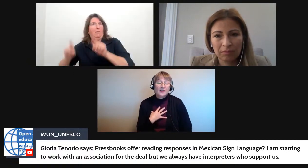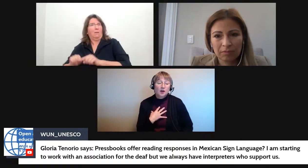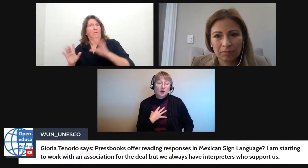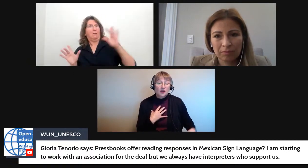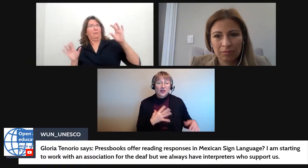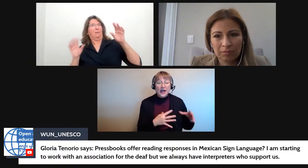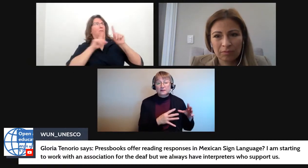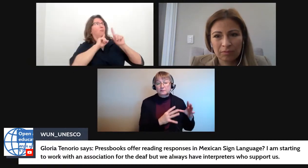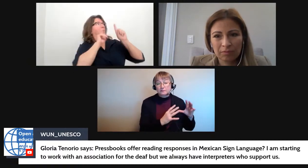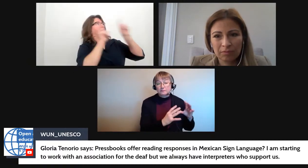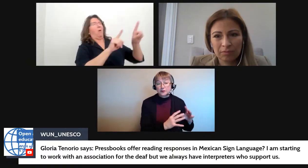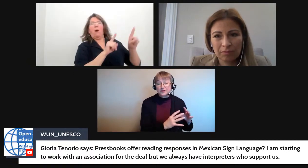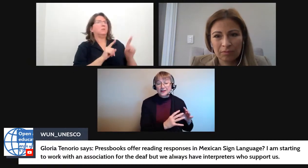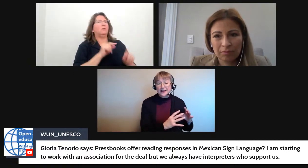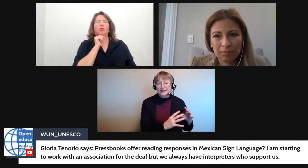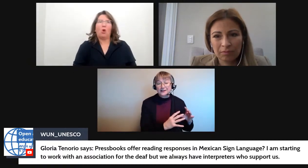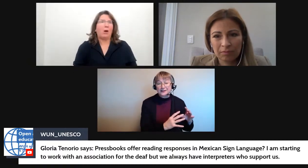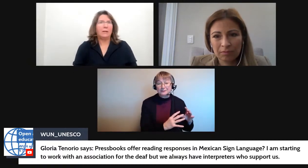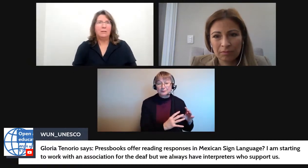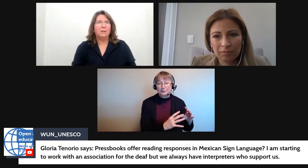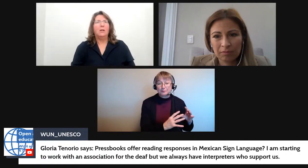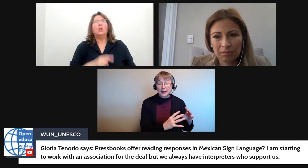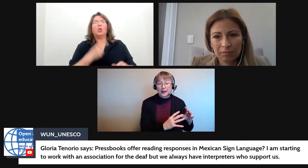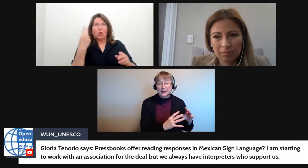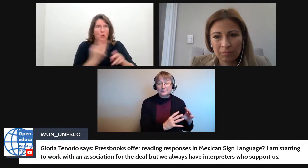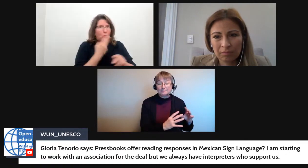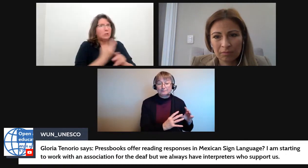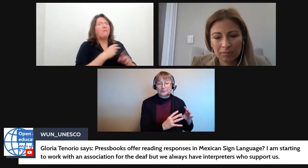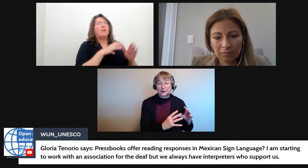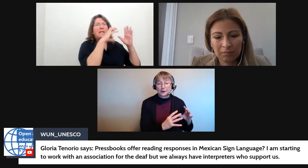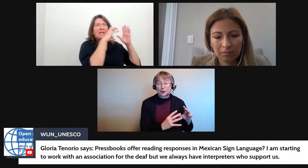And then that movie that the student